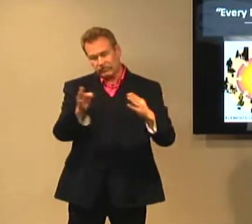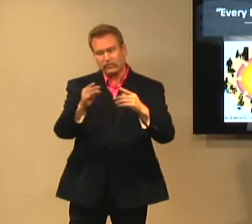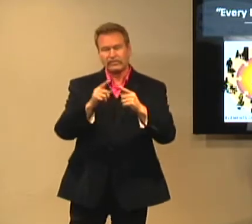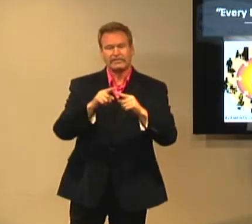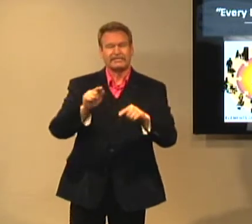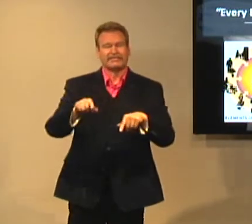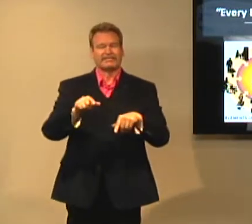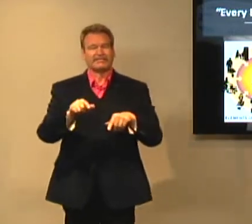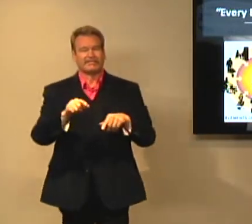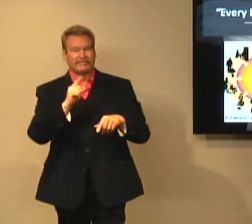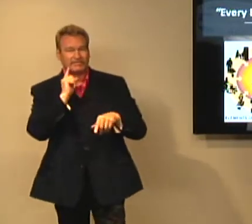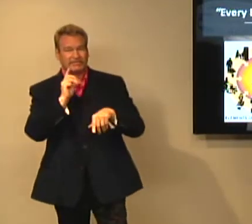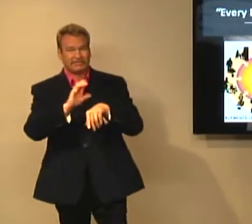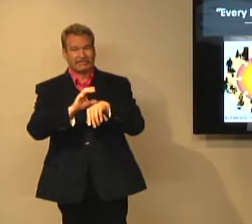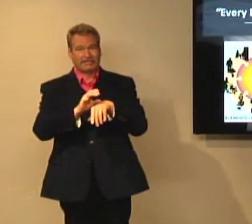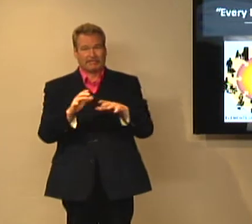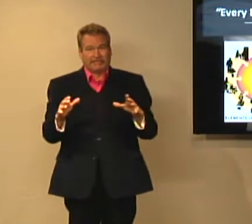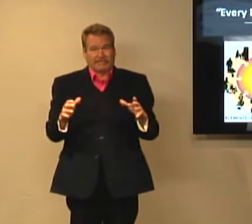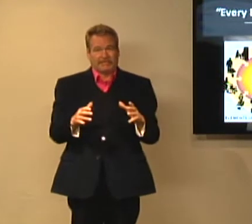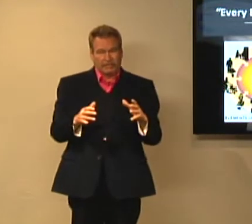God has given giftings to each individual.